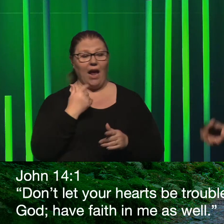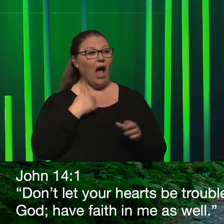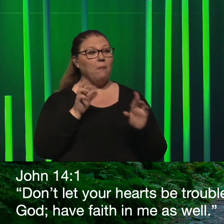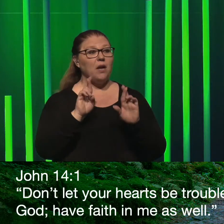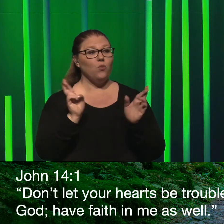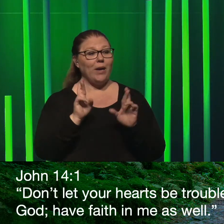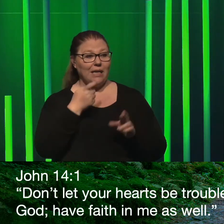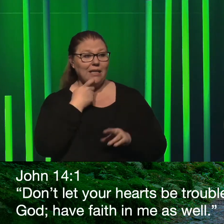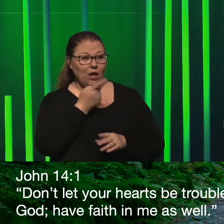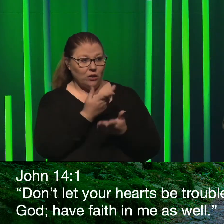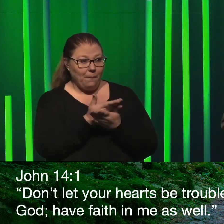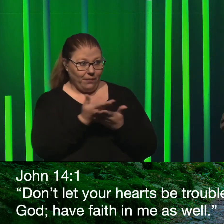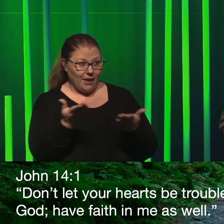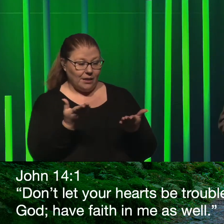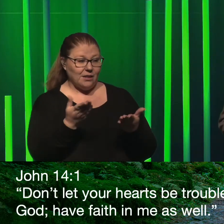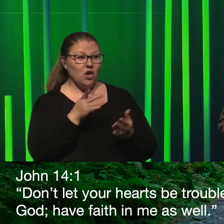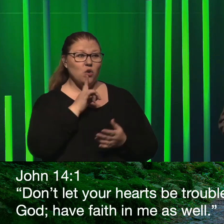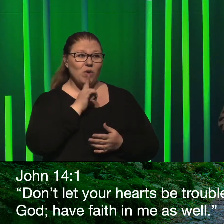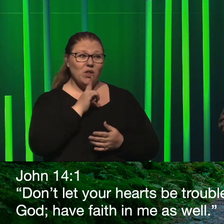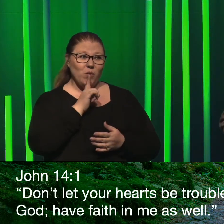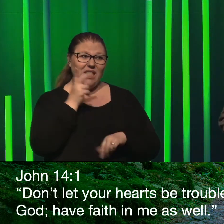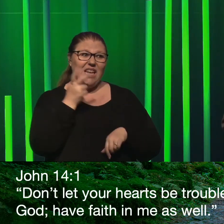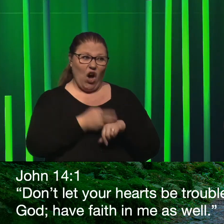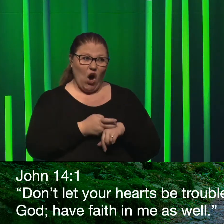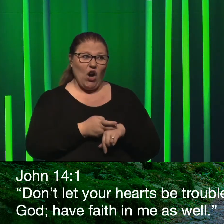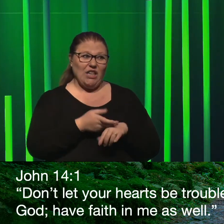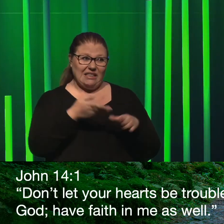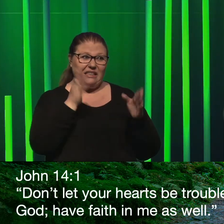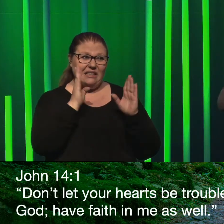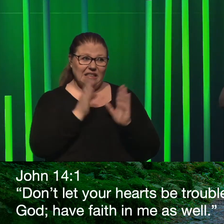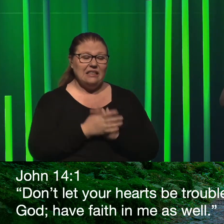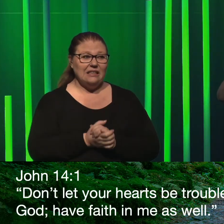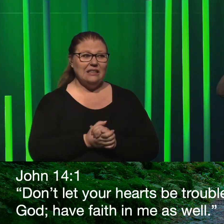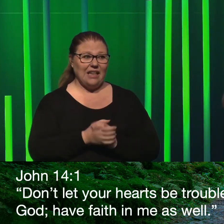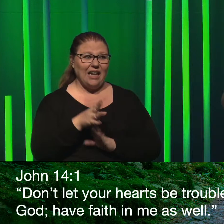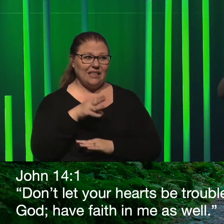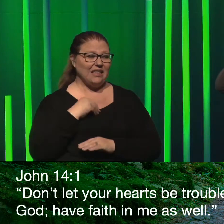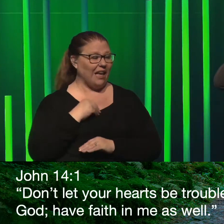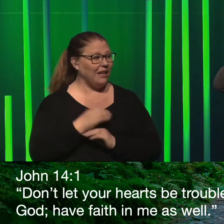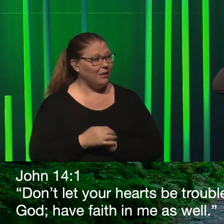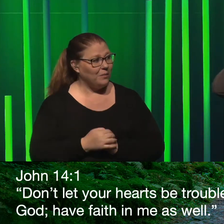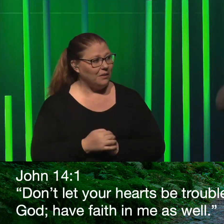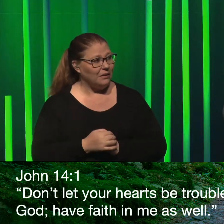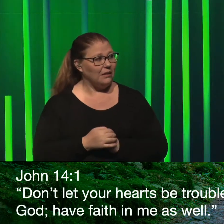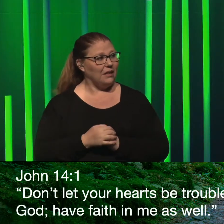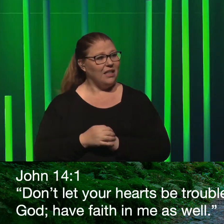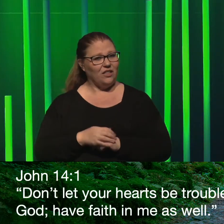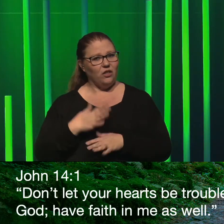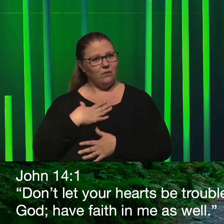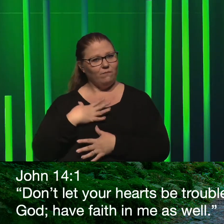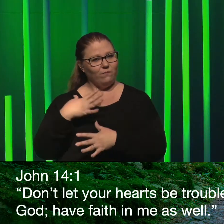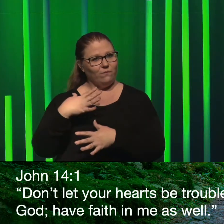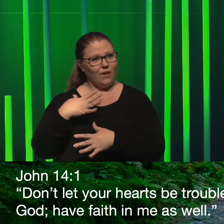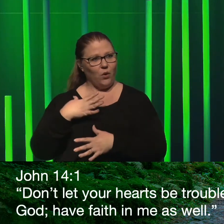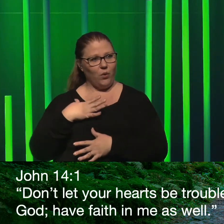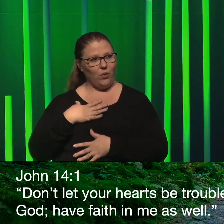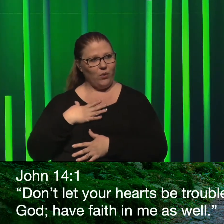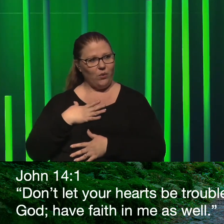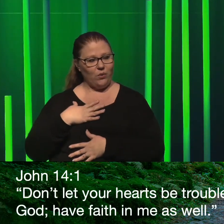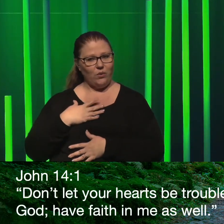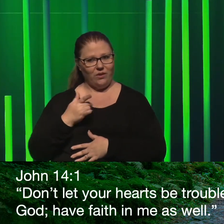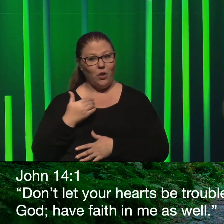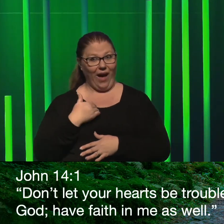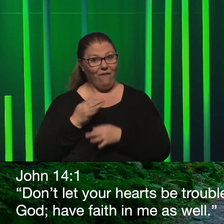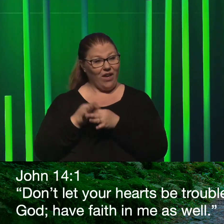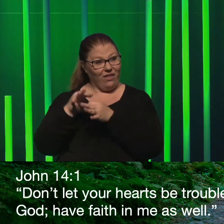to tell you some stuff that are really, really hard to hear. So just take a breath. You've got